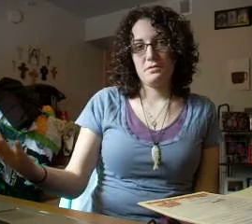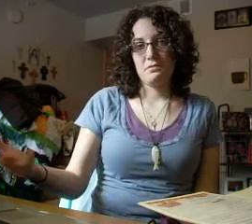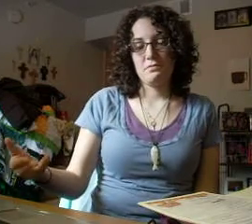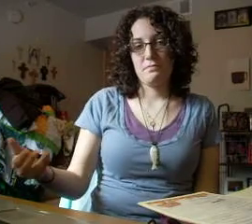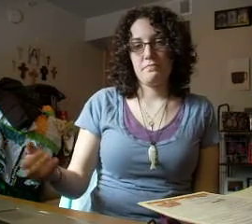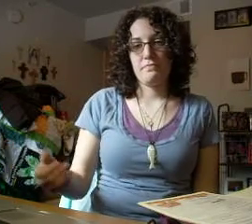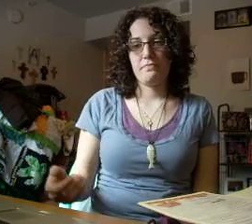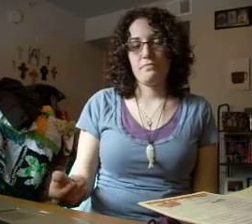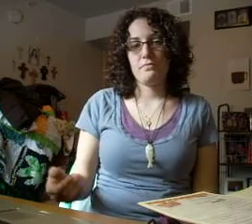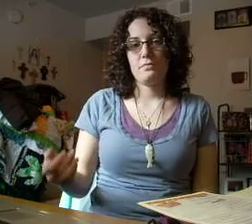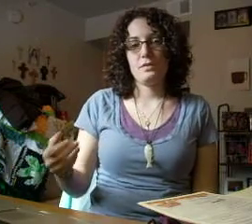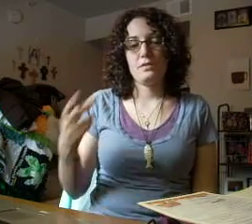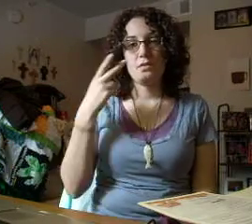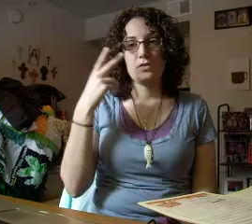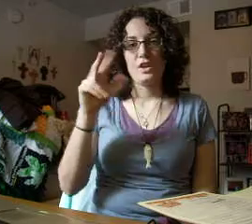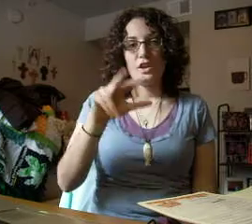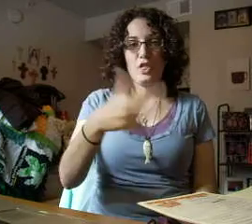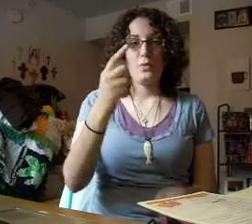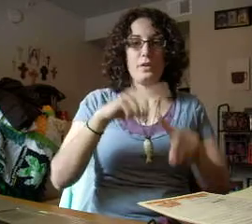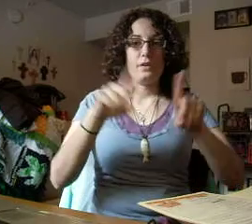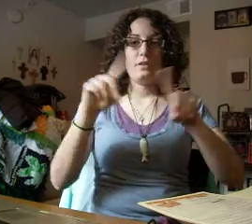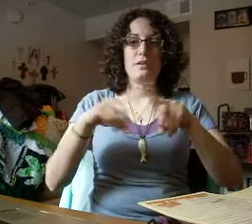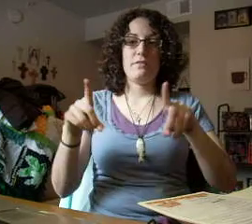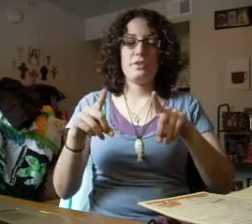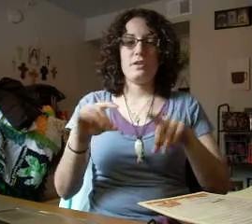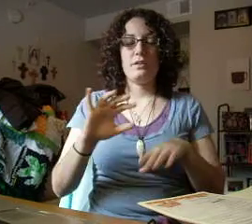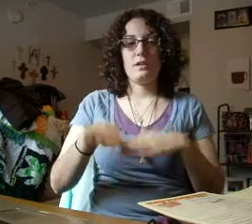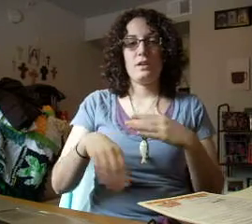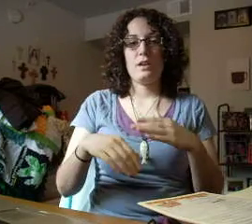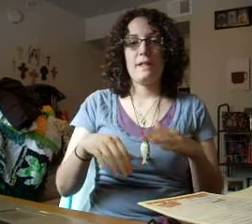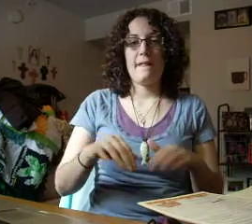by the way the particles will fill a container.